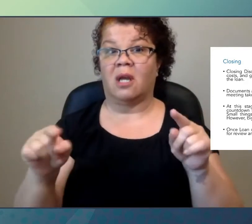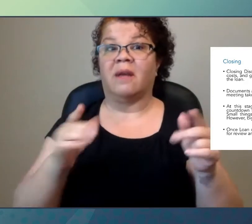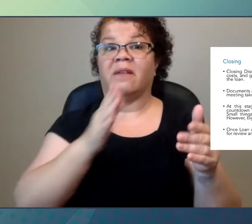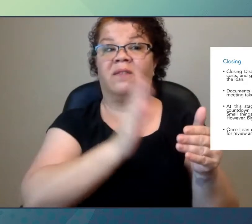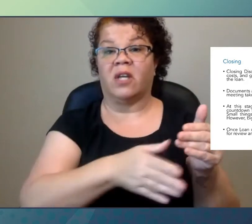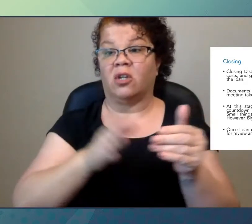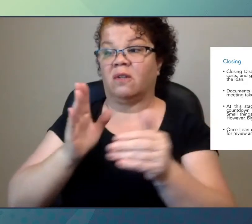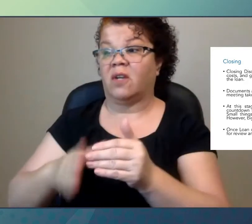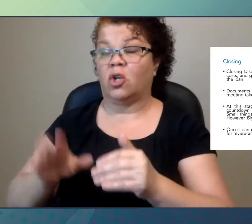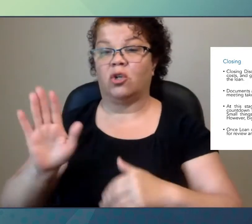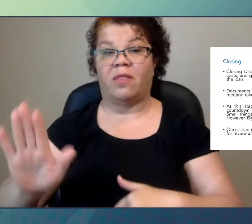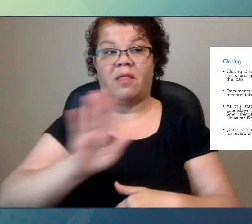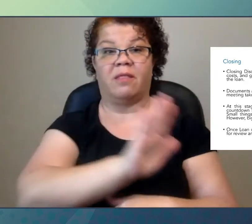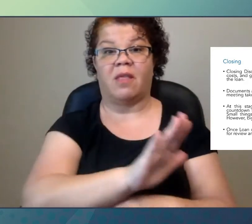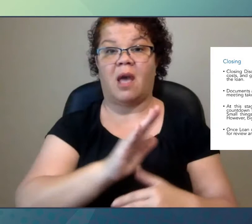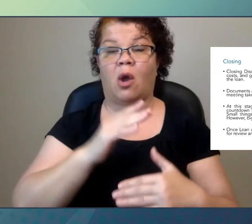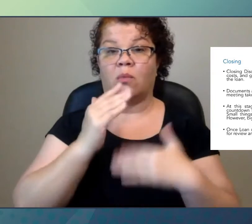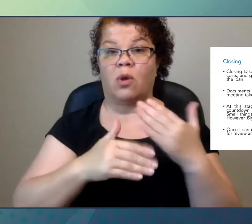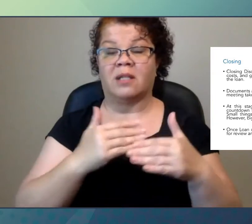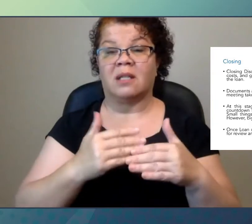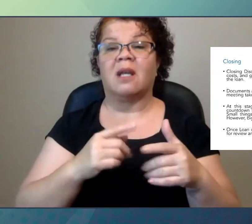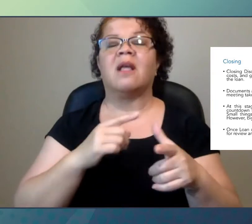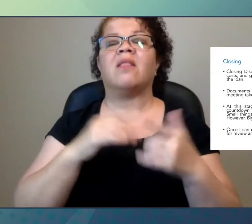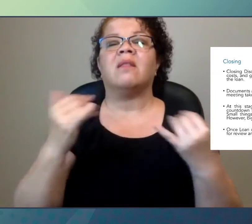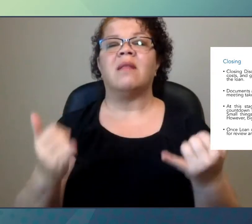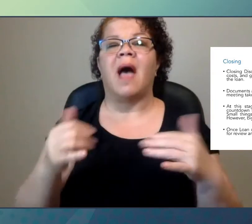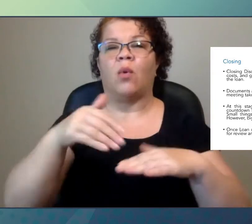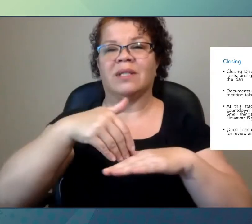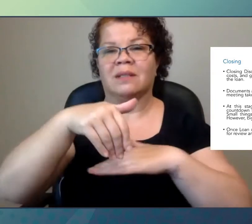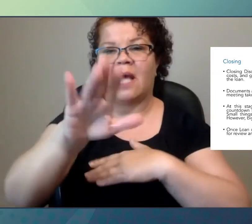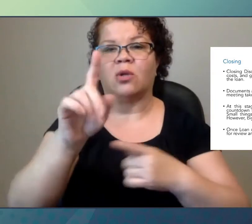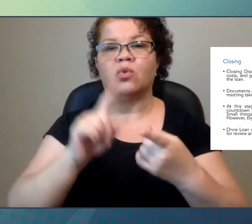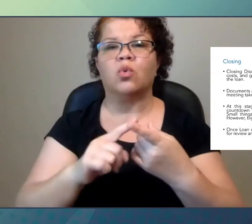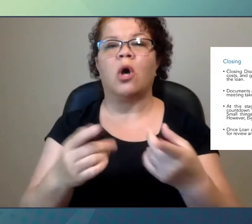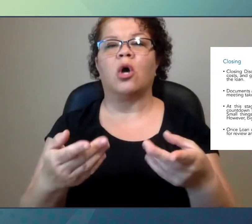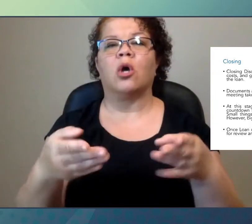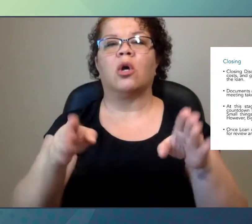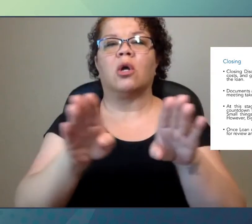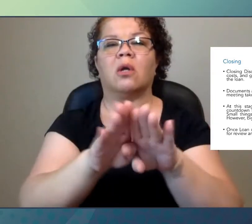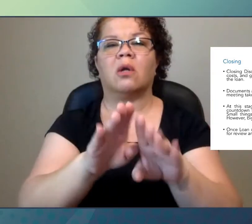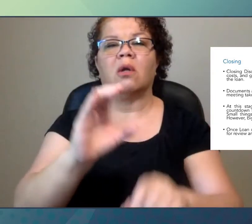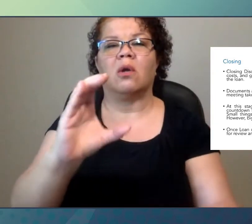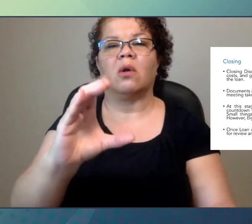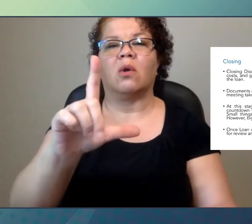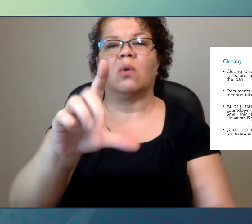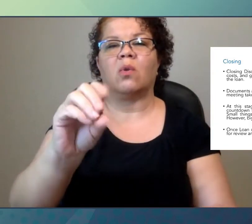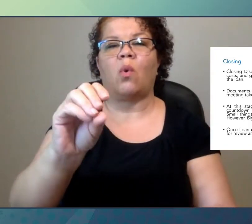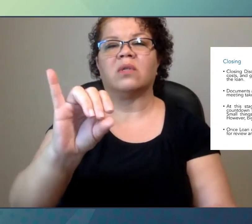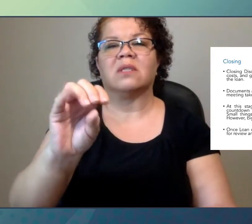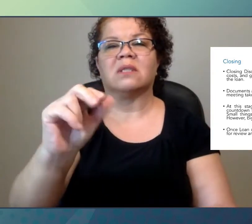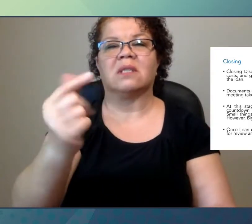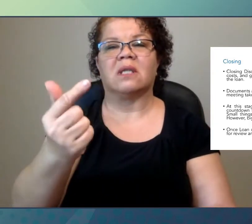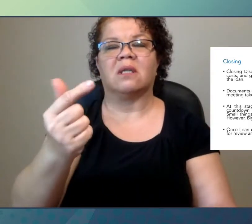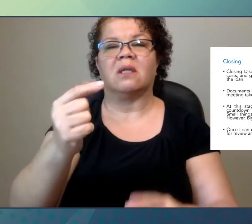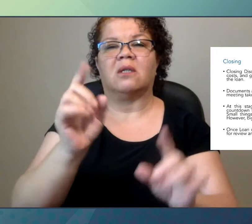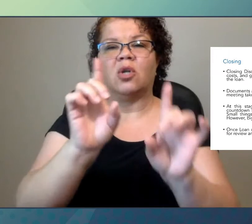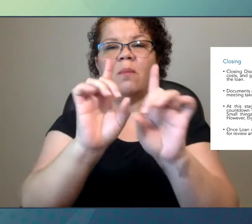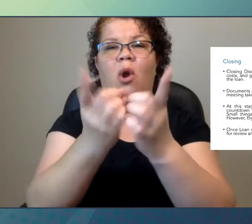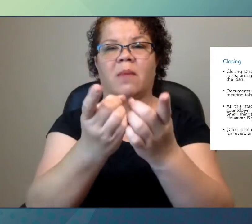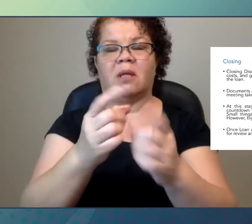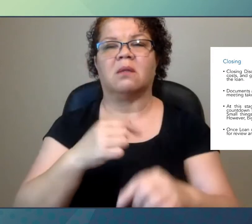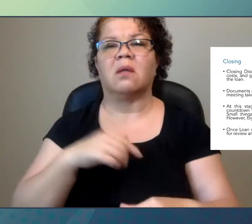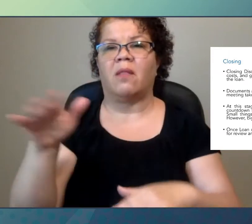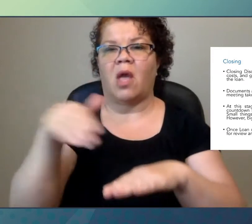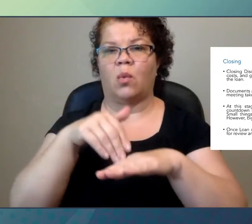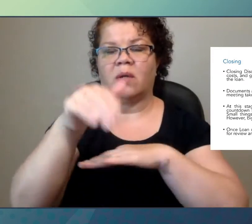they forward the loan to the closing department. So the closing department is the last step in the mortgage process. They